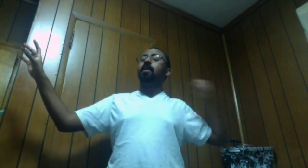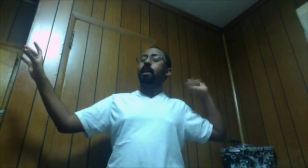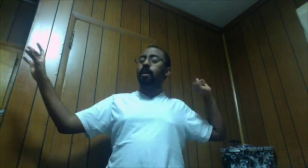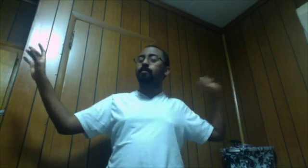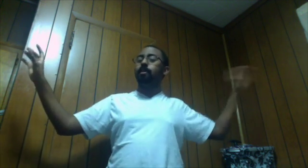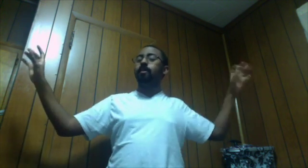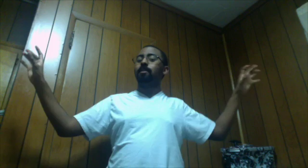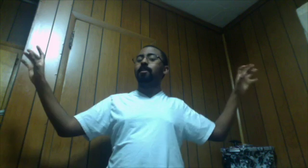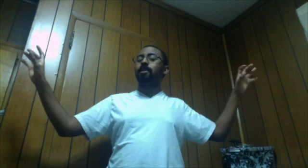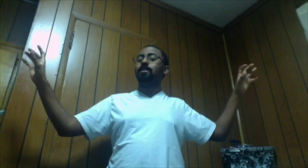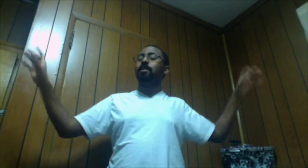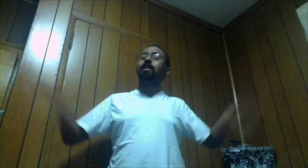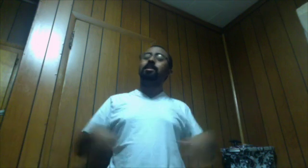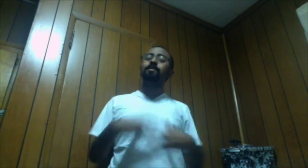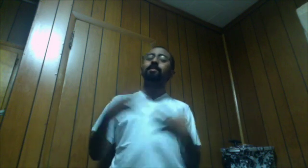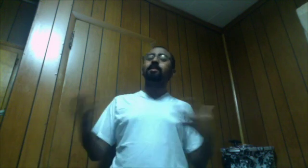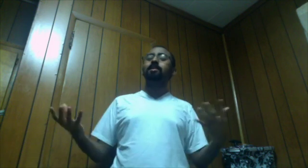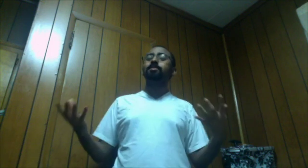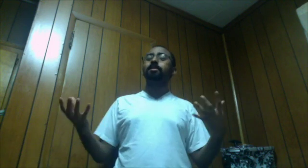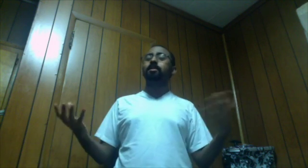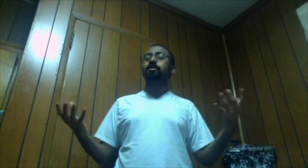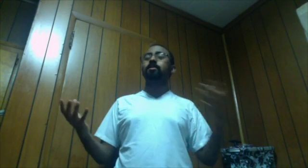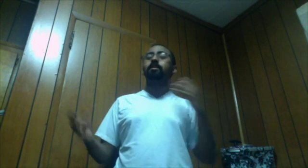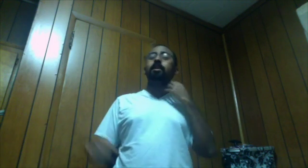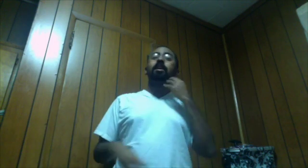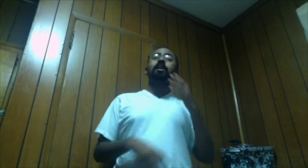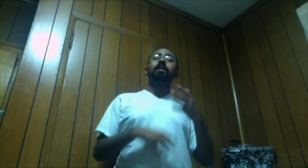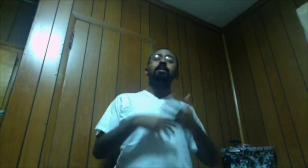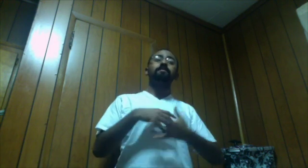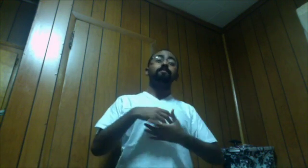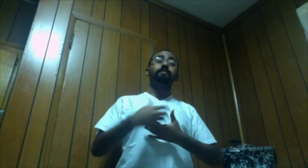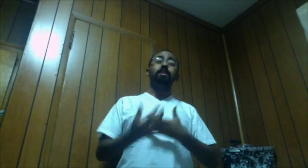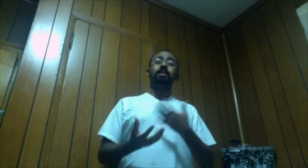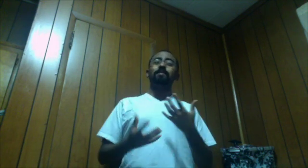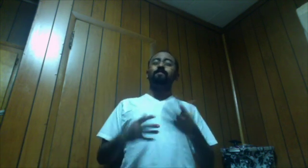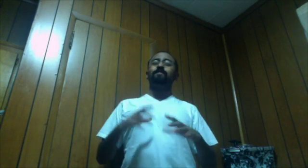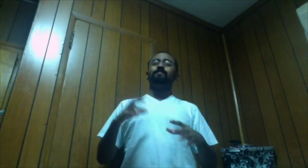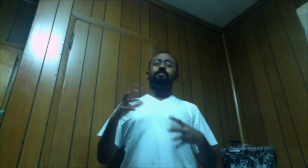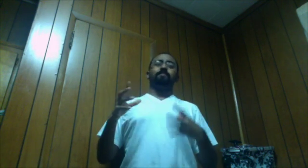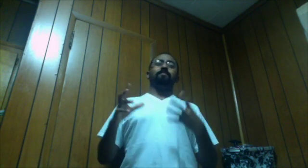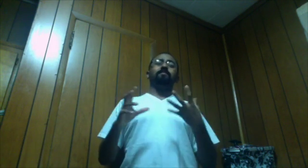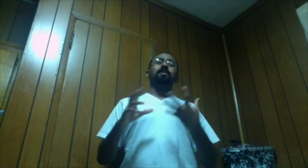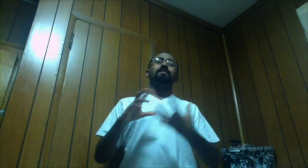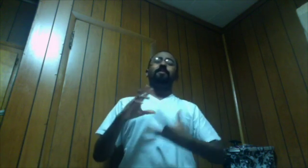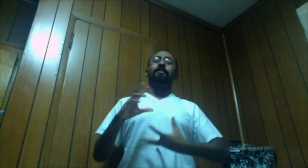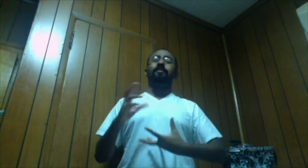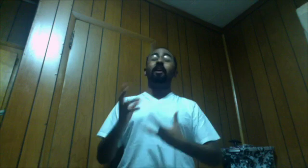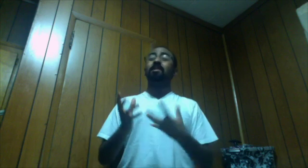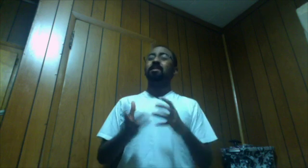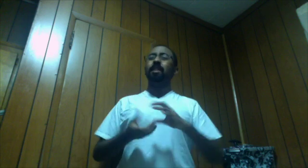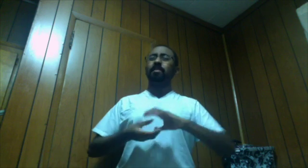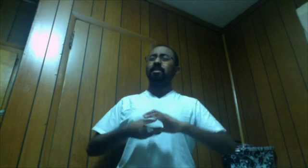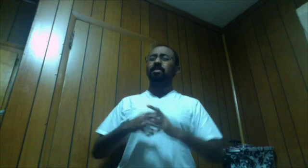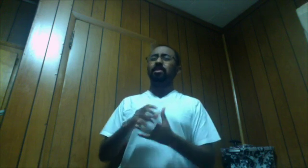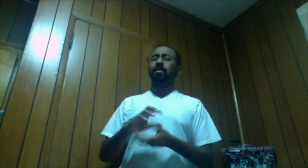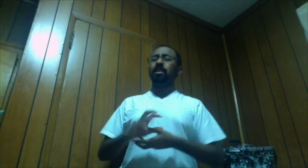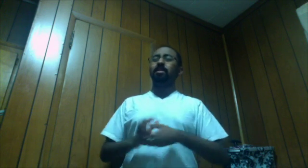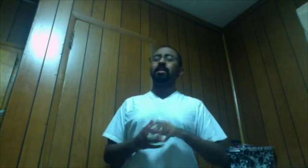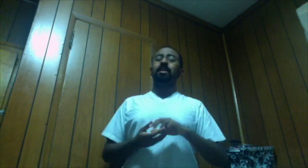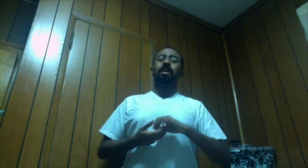and reincarnation. It's a really interesting story. It really is fucked up in sort of ways. But